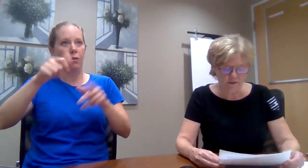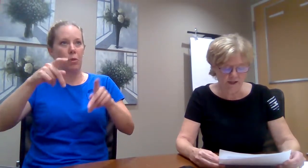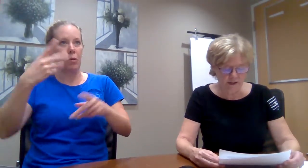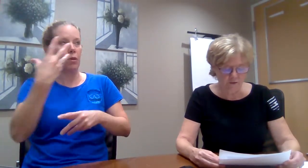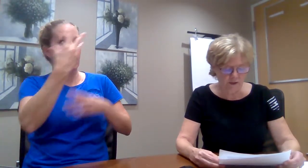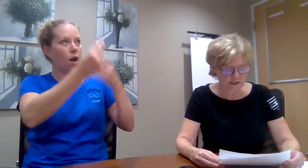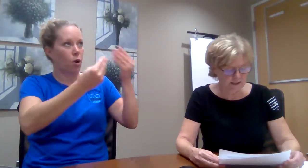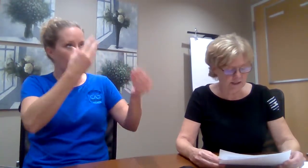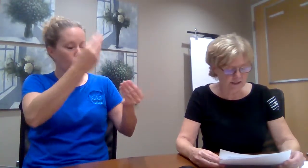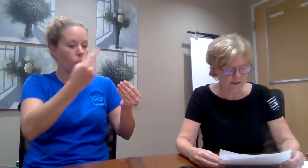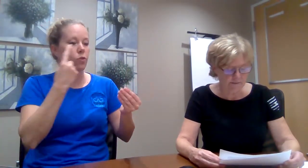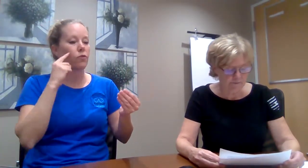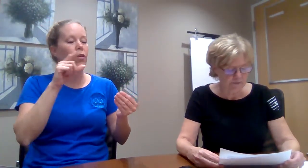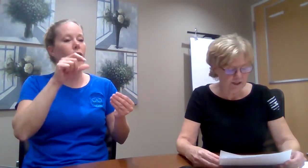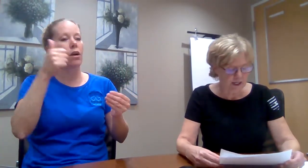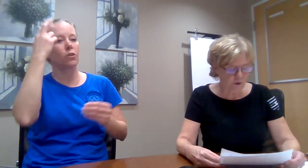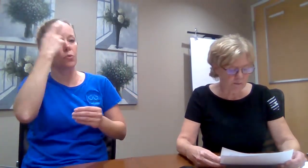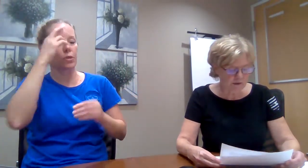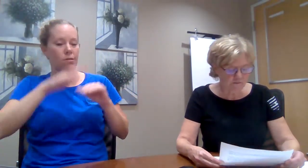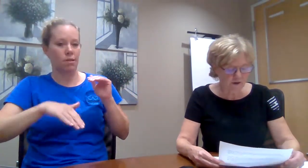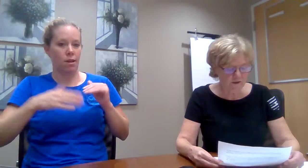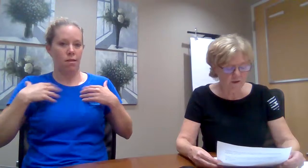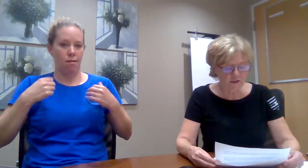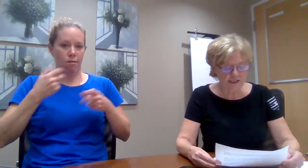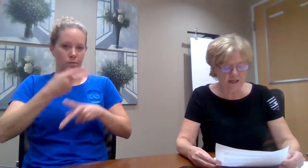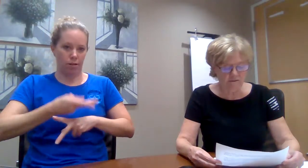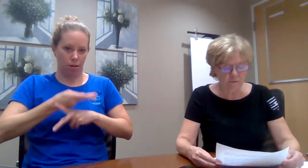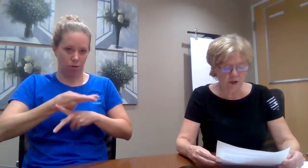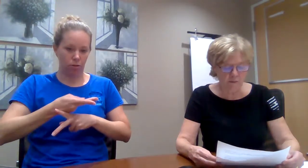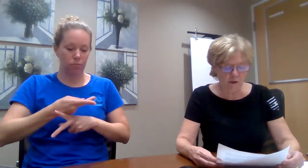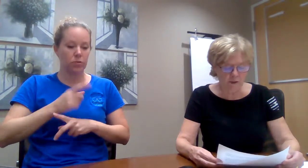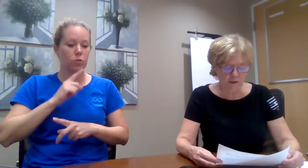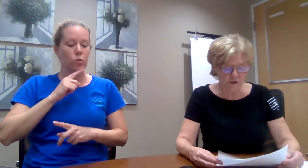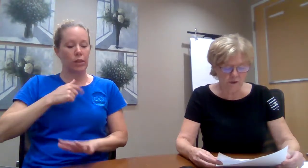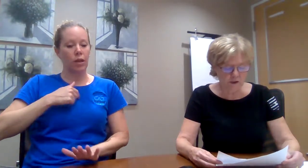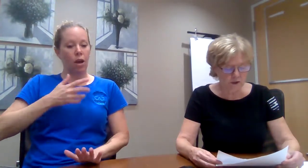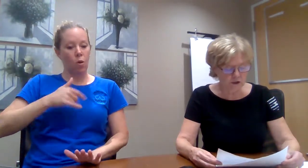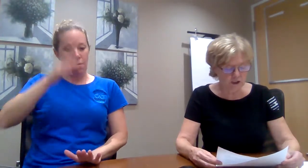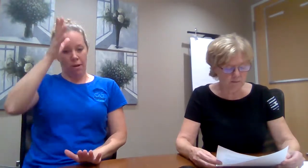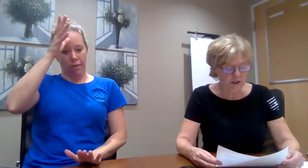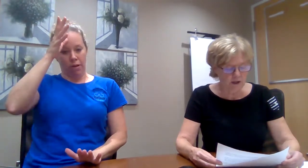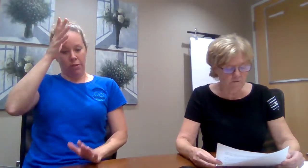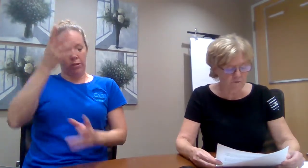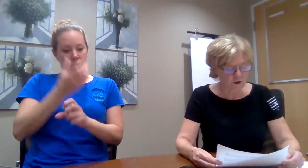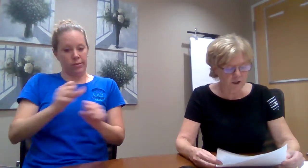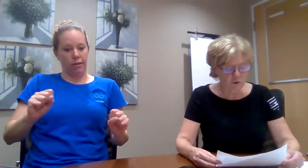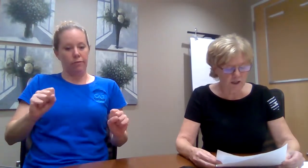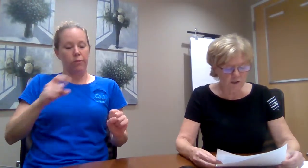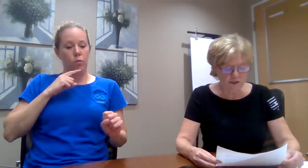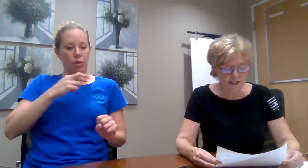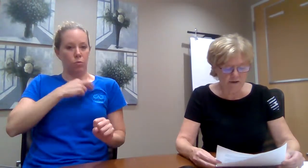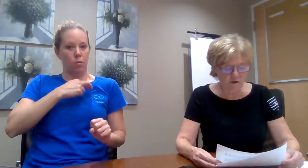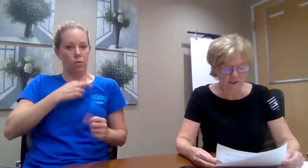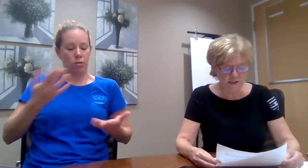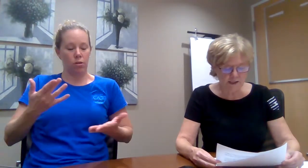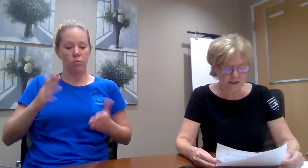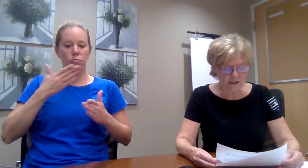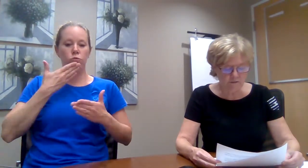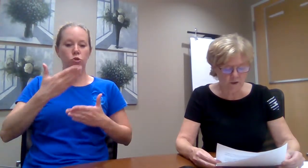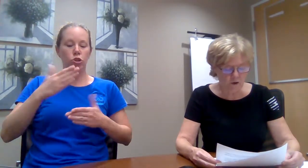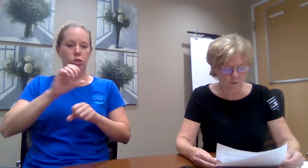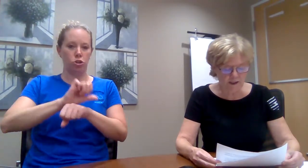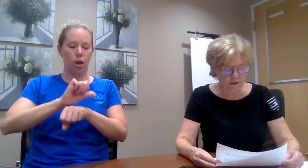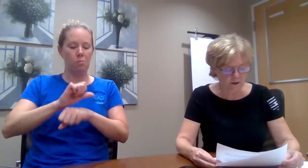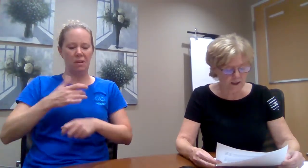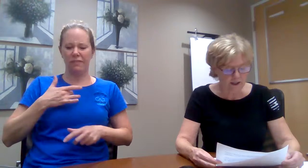than health care reasons. I want my father safe. Bob Rumble is doing a good job. Fully agree not to have residents